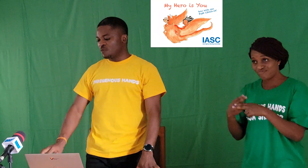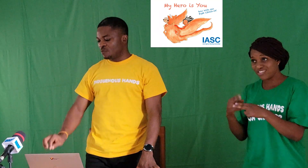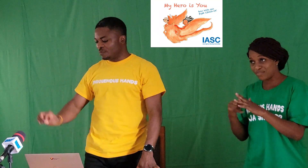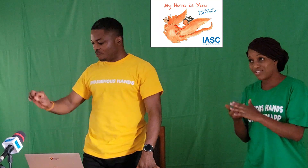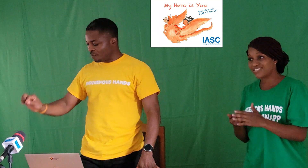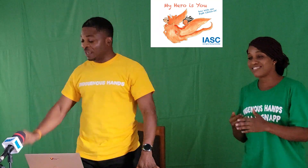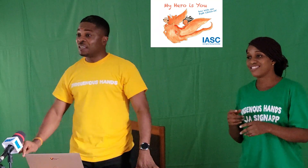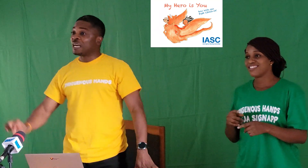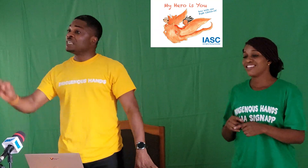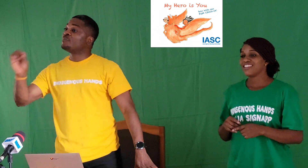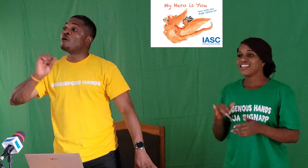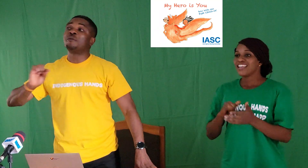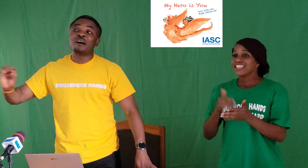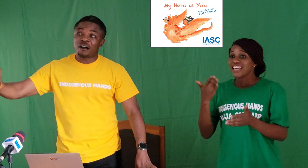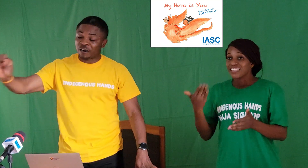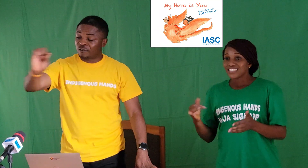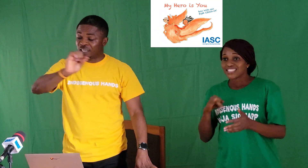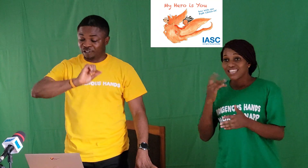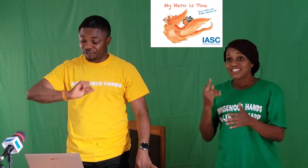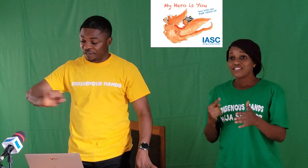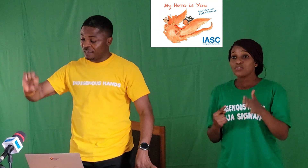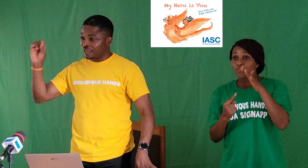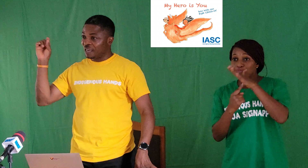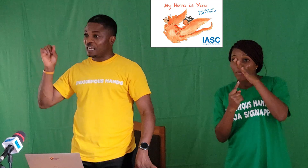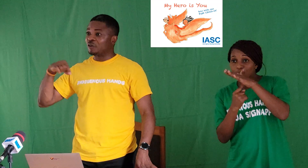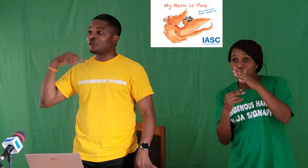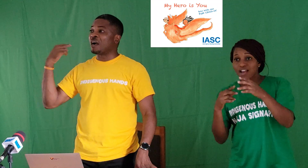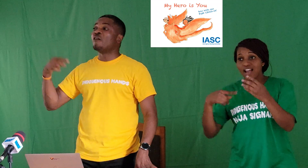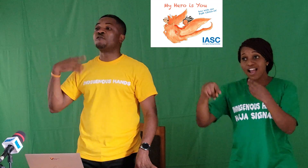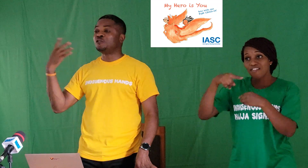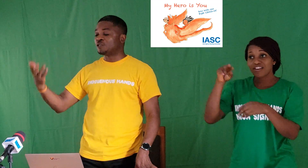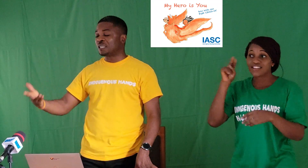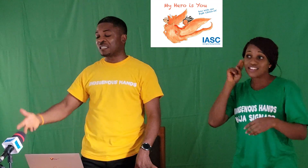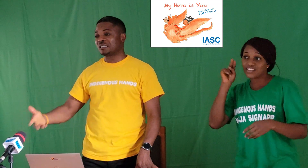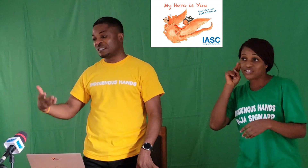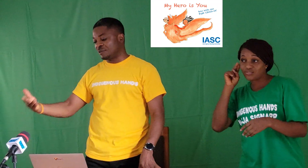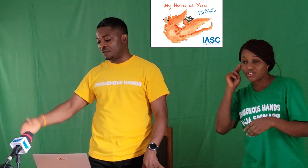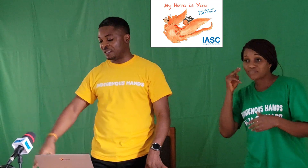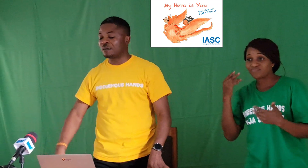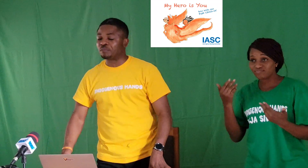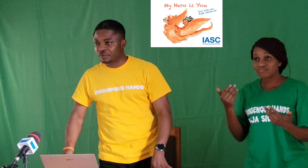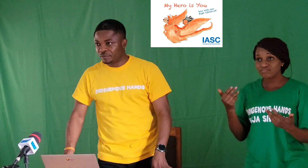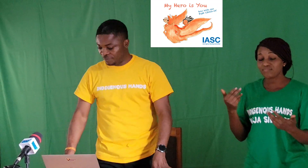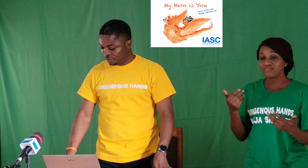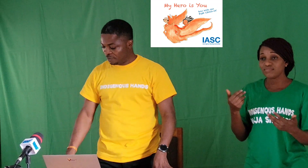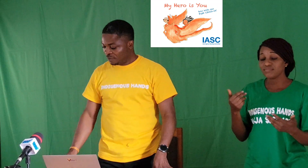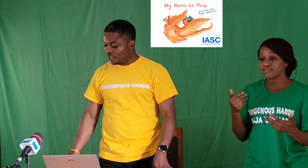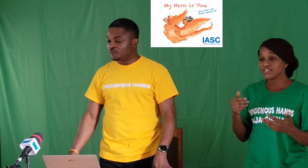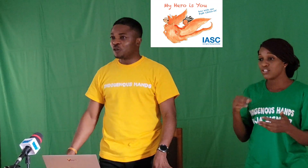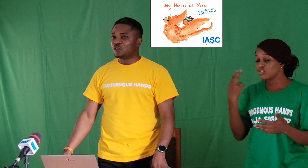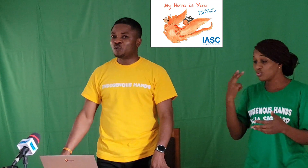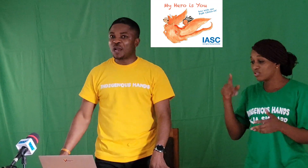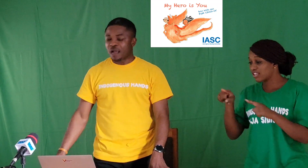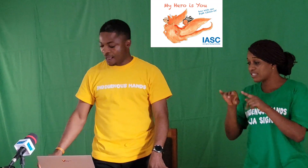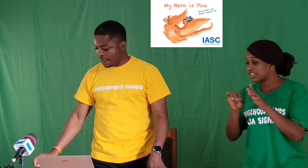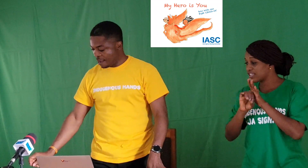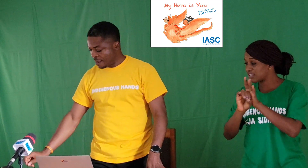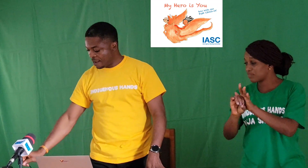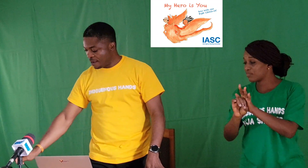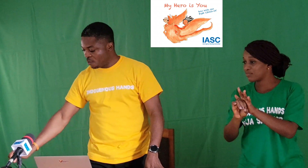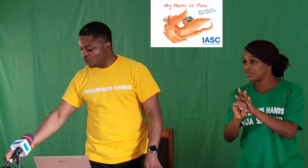that thing that is popular around Nigeria, I often use it as, example. It's produced